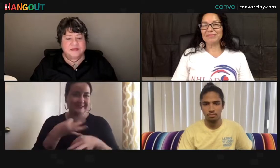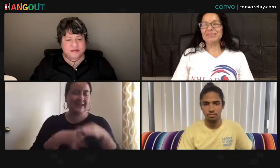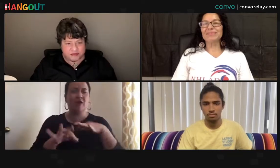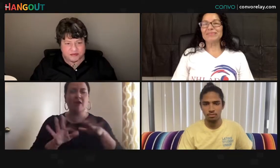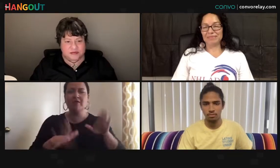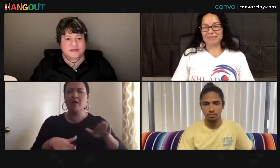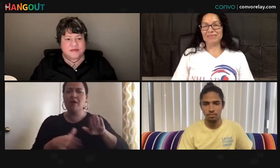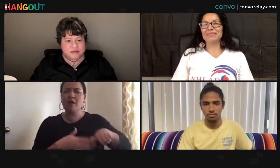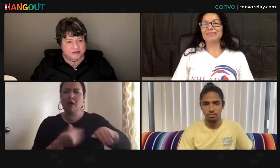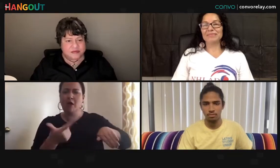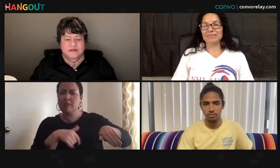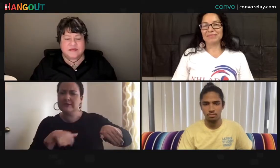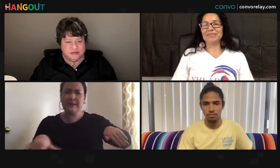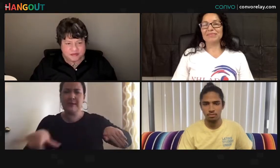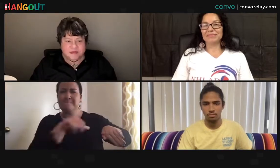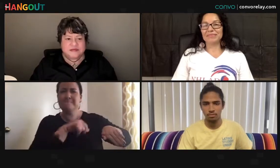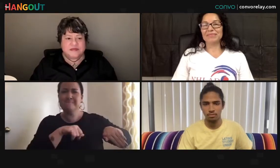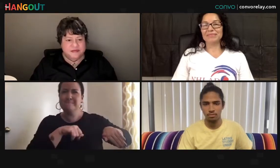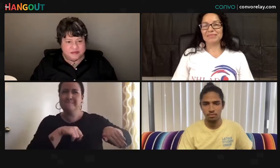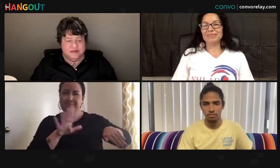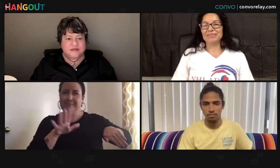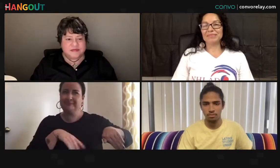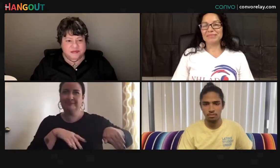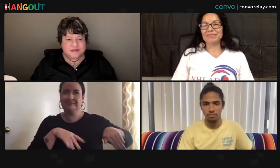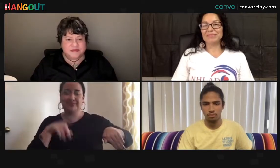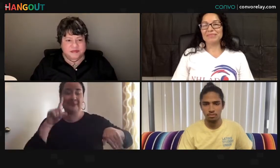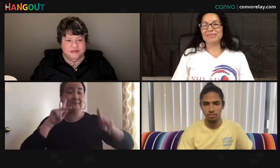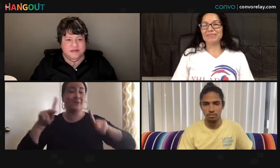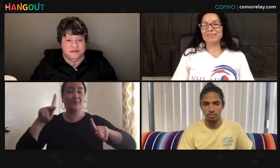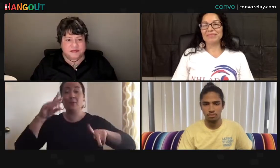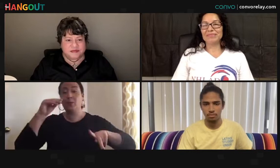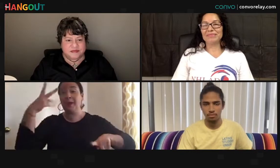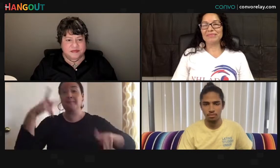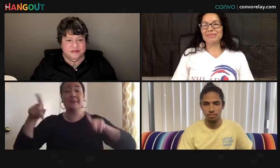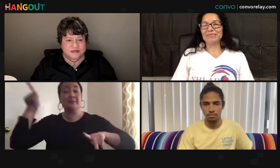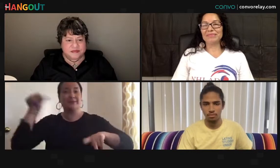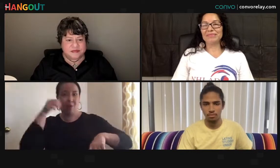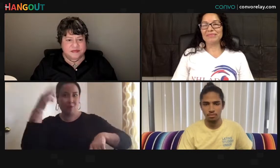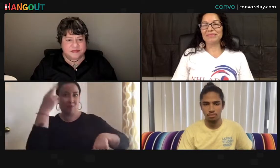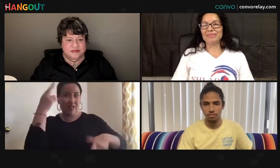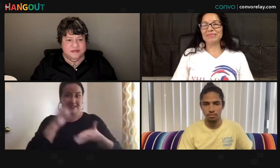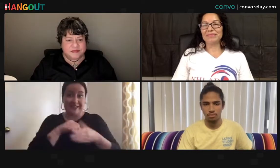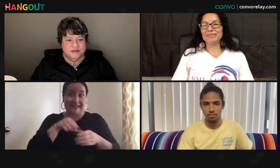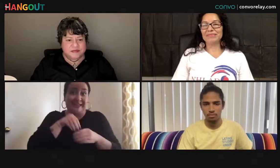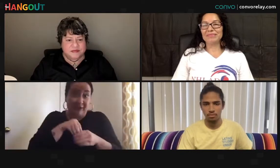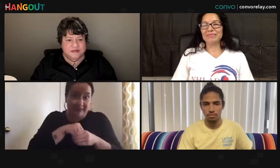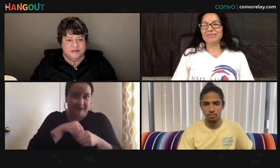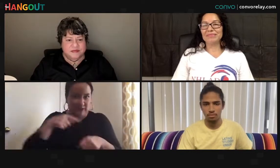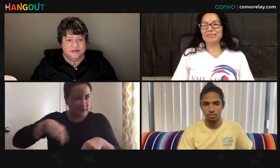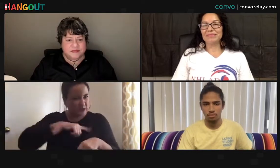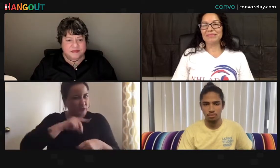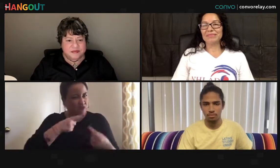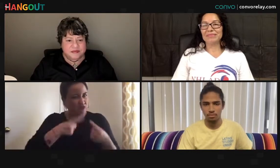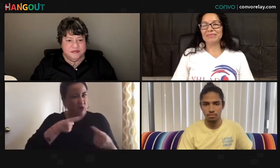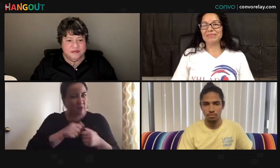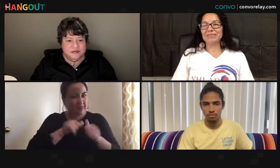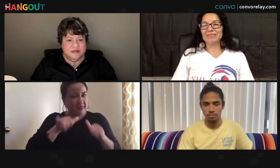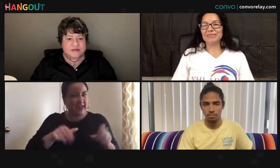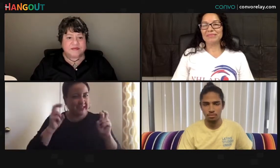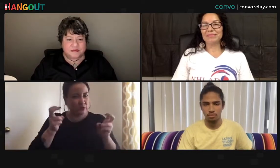have to use it instead of just saying, oh, no, no, no, we're all the same. Let's not even think about it. Because white people don't realize that even internally we do struggle with